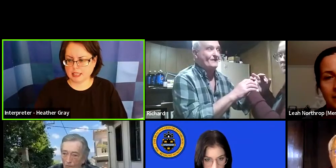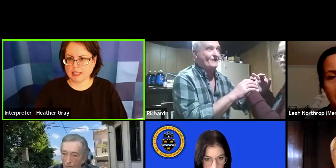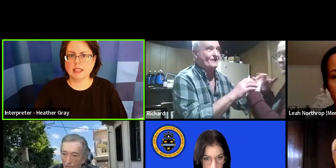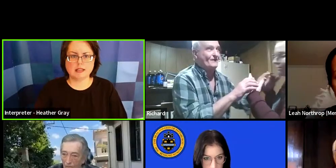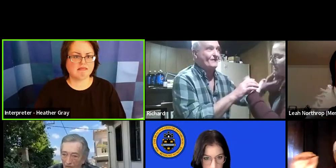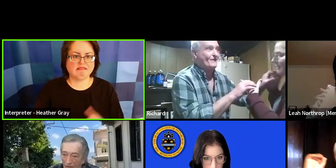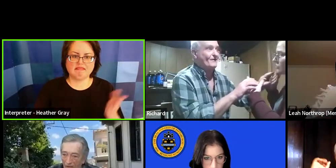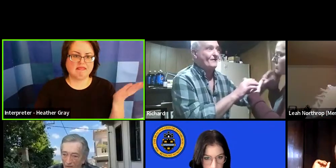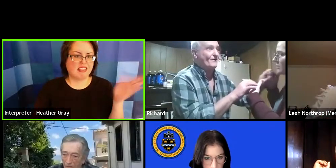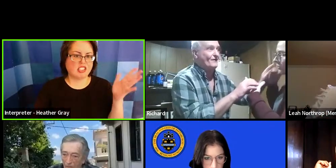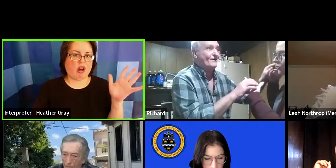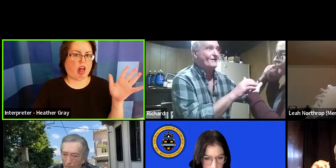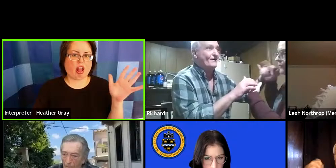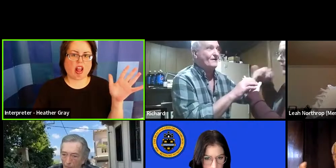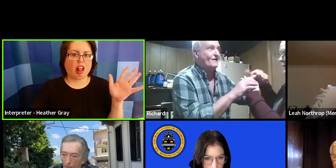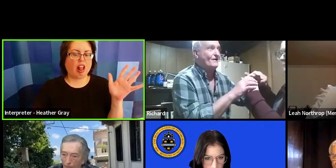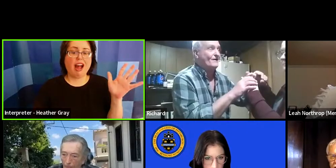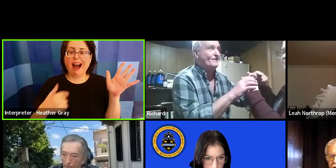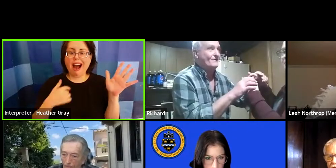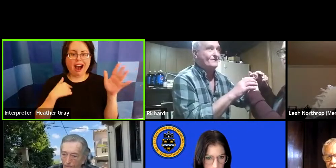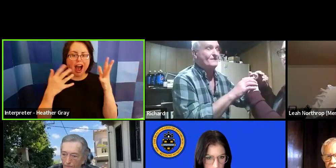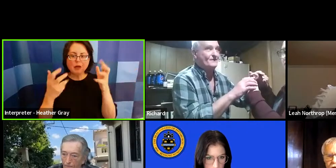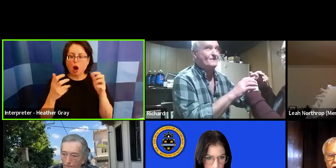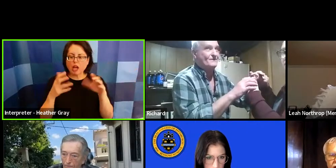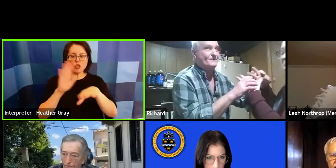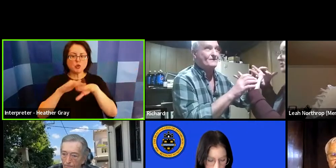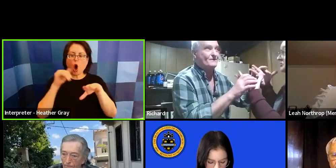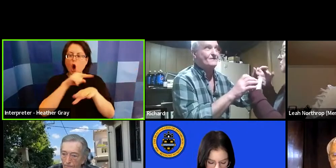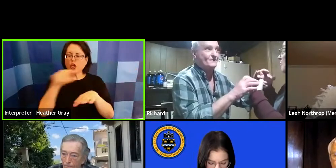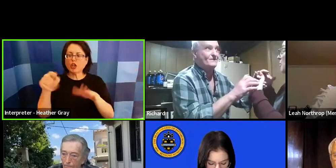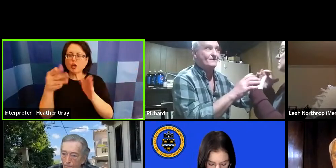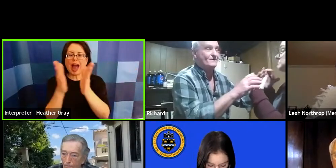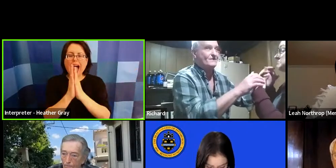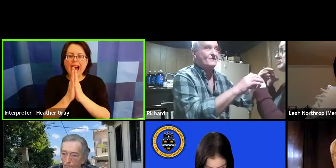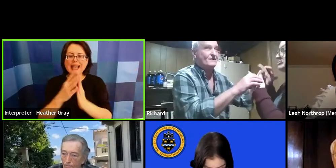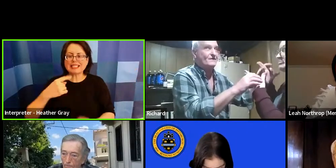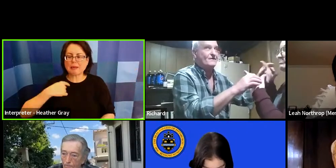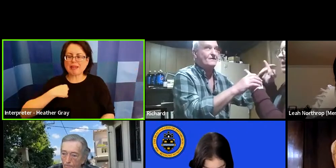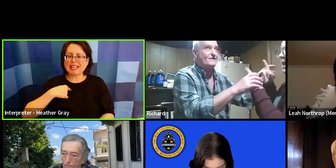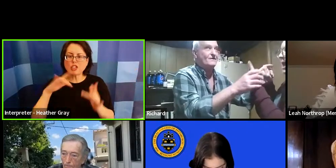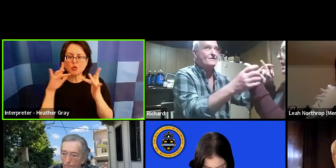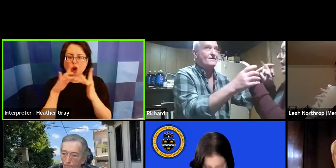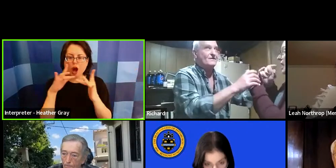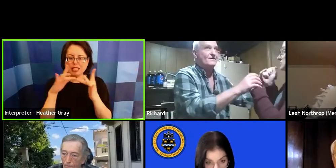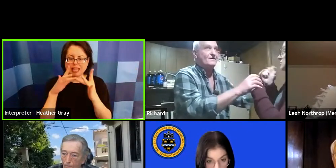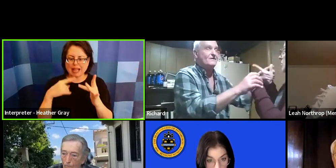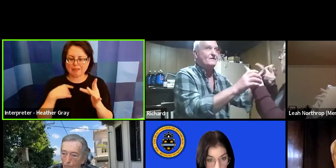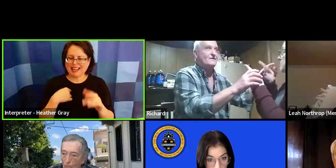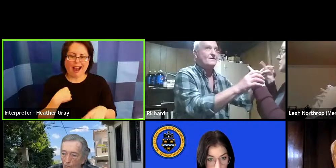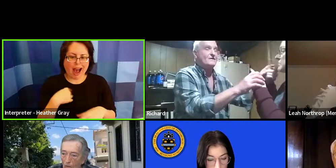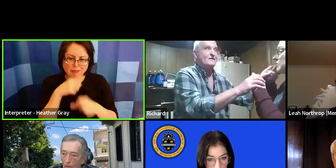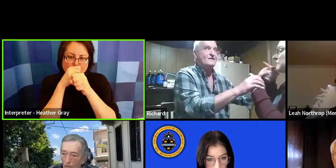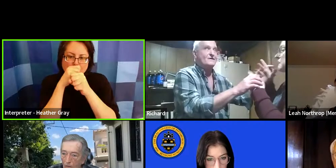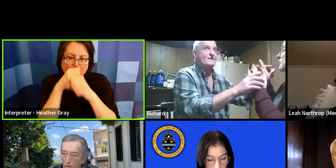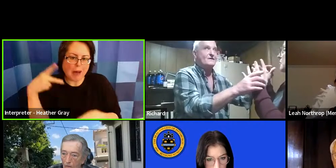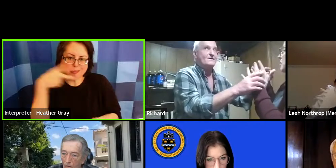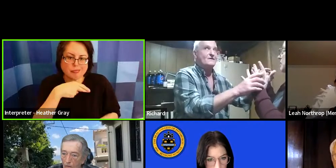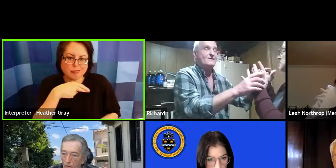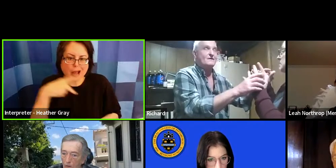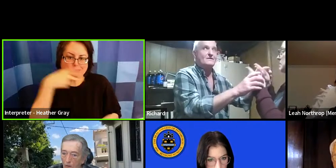that's all. I just wanted to make a call out for contacts. I don't want to talk about it too much. Thank you.